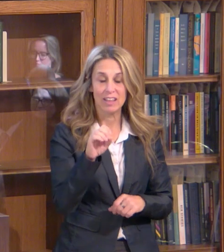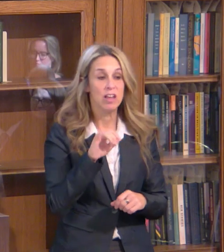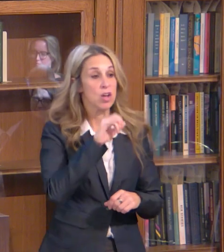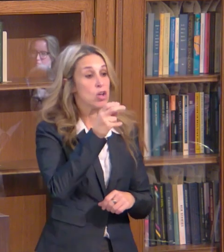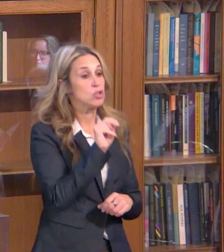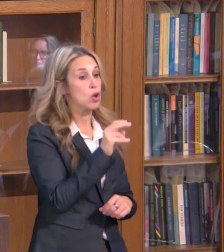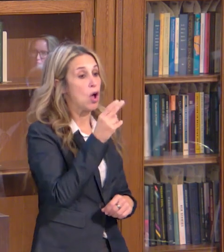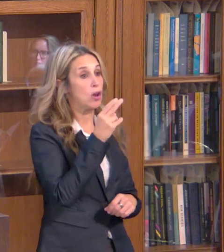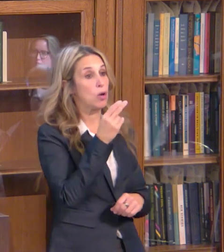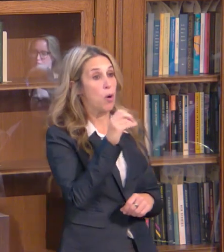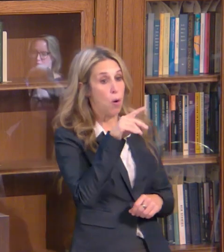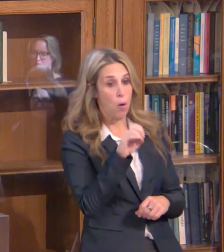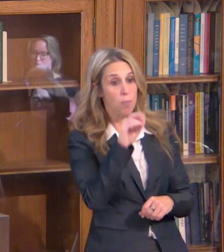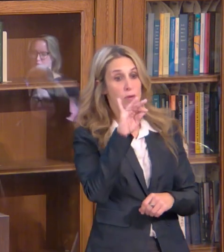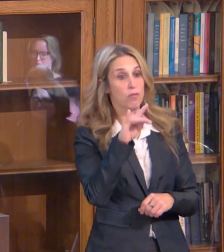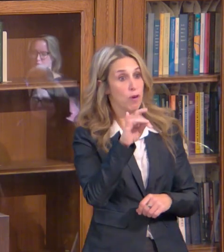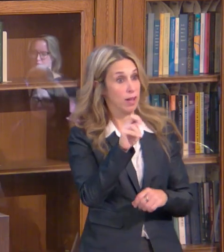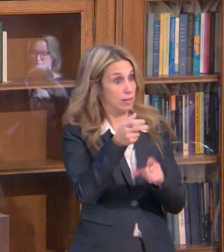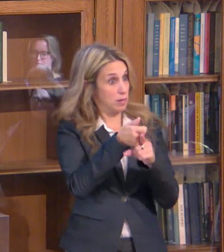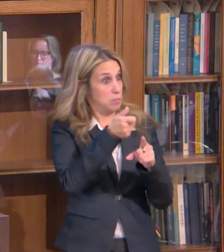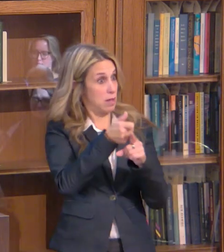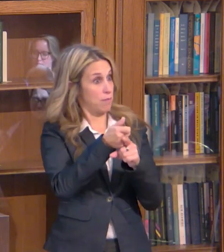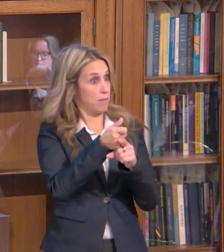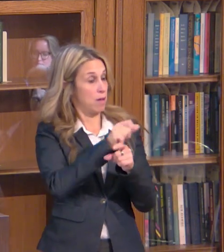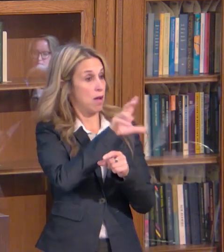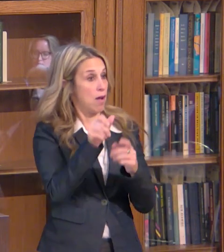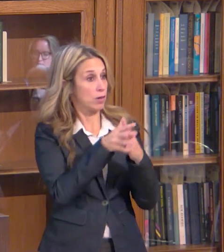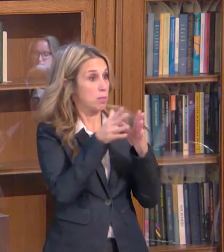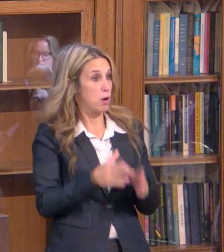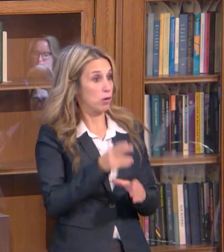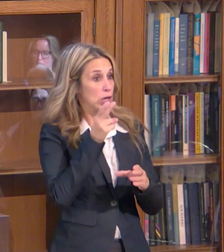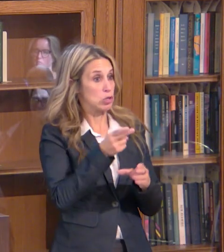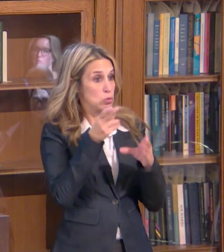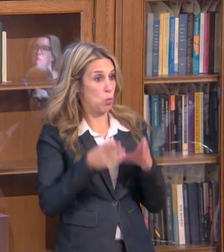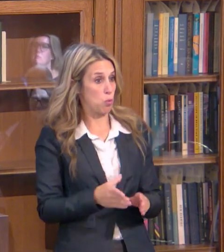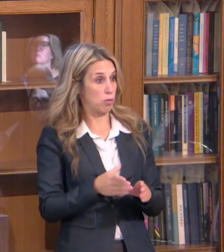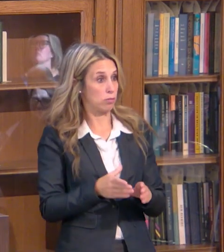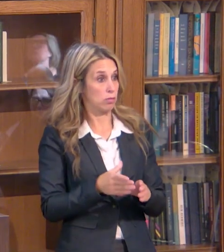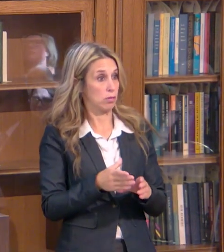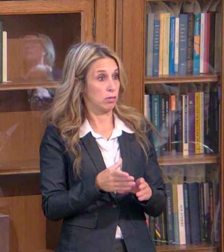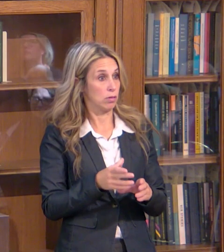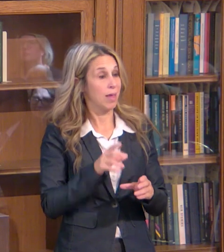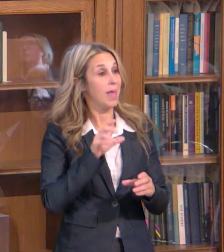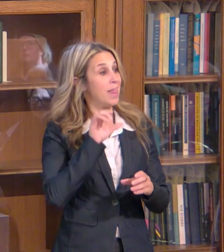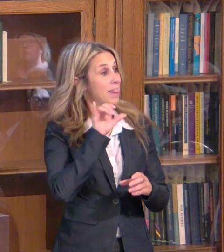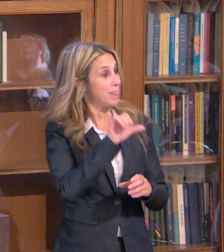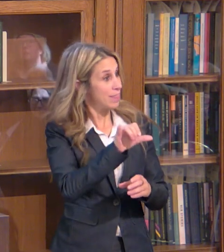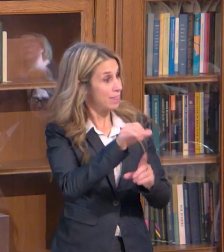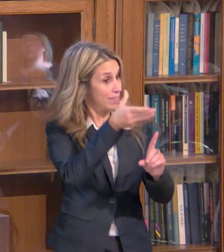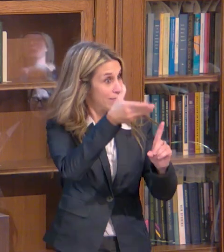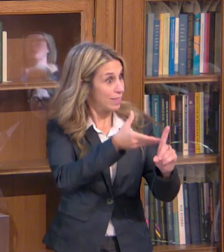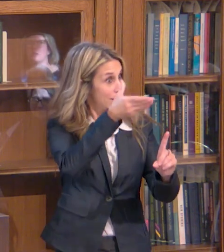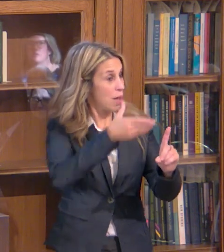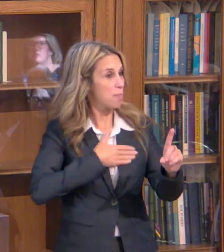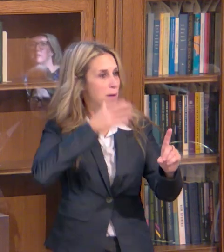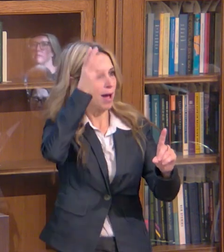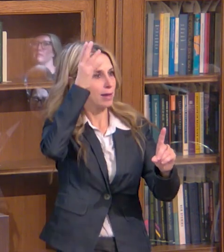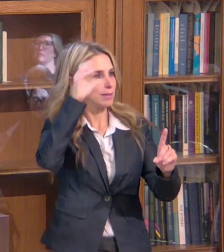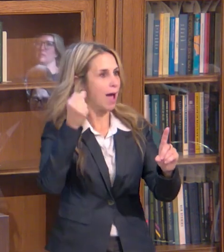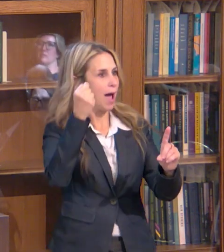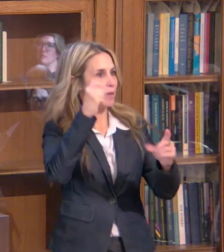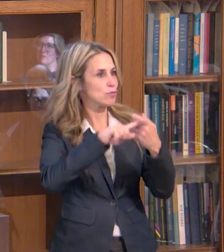hope Franklin is an African-American historian he is my dad's friend I met him in